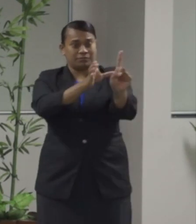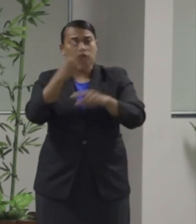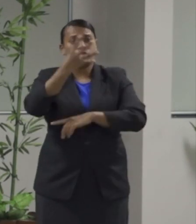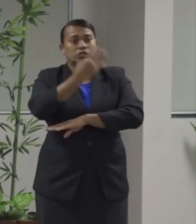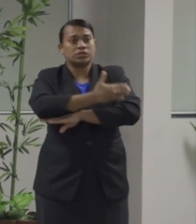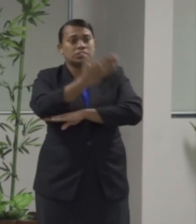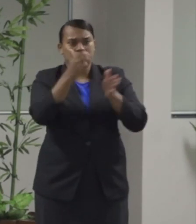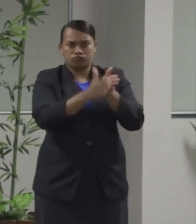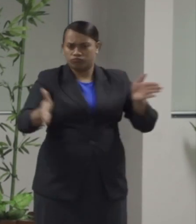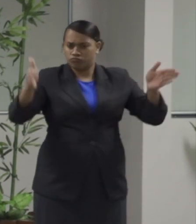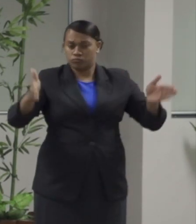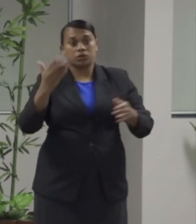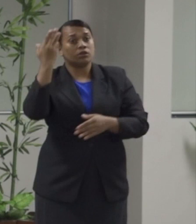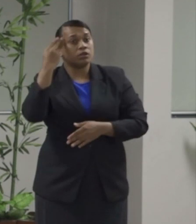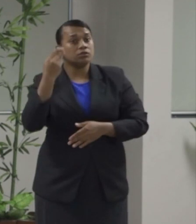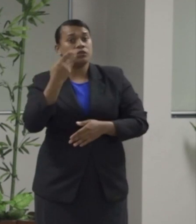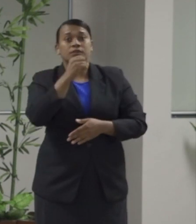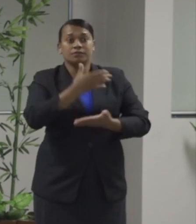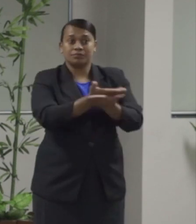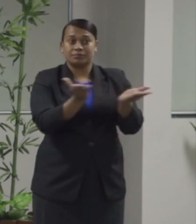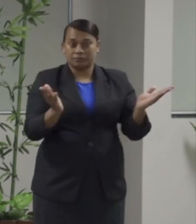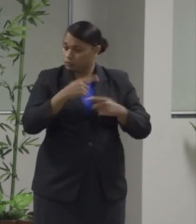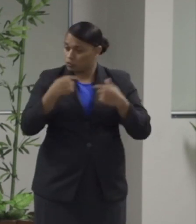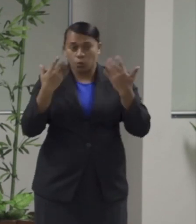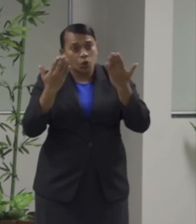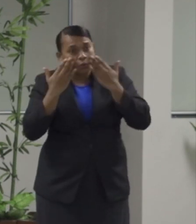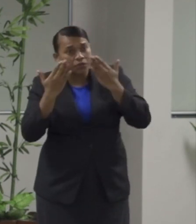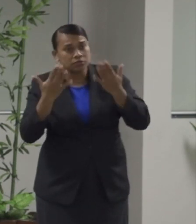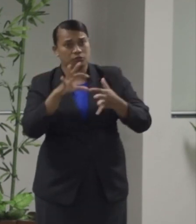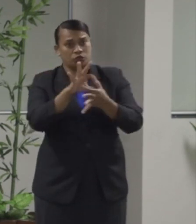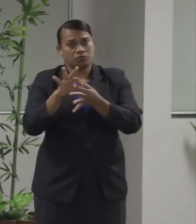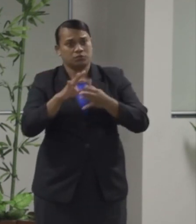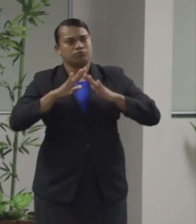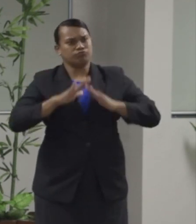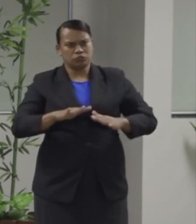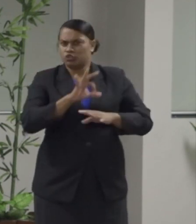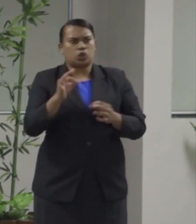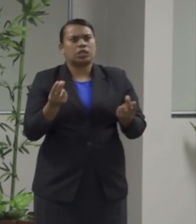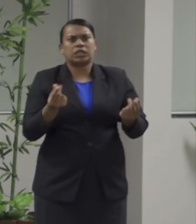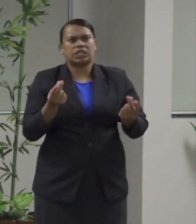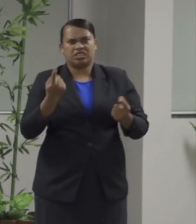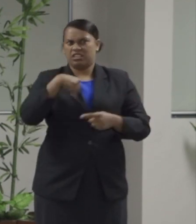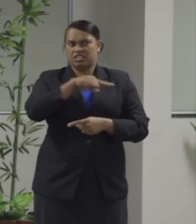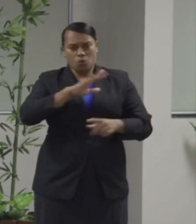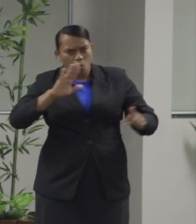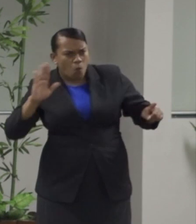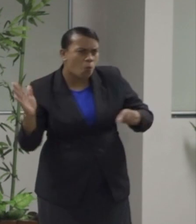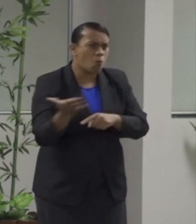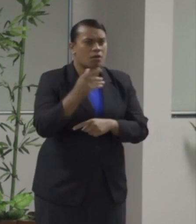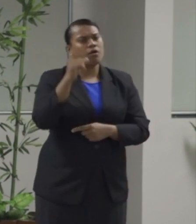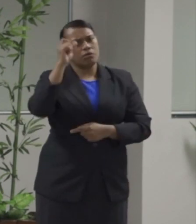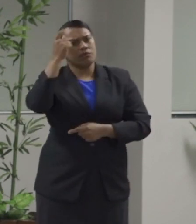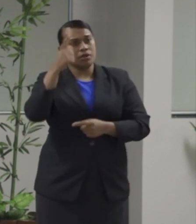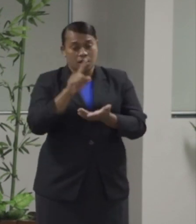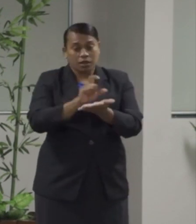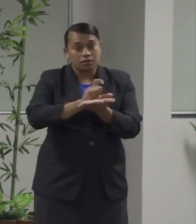Ladies and gentlemen, I appreciate that our lockdown measures and travel restrictions haven't been easy for everyone. But it is clear